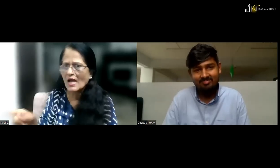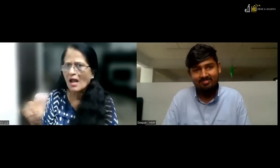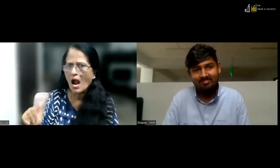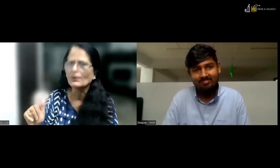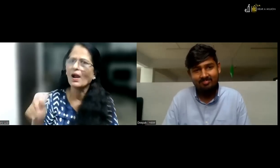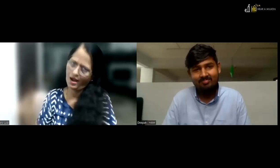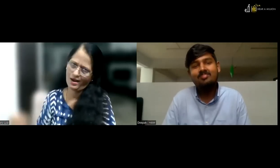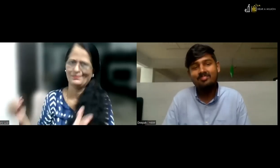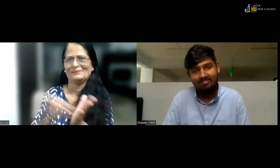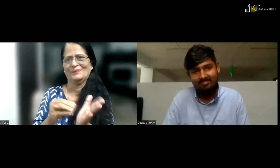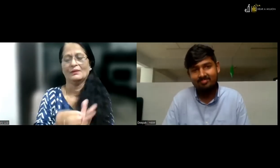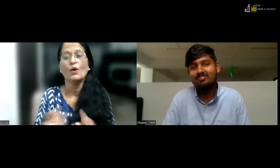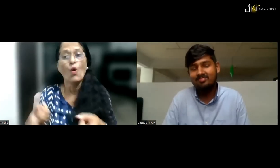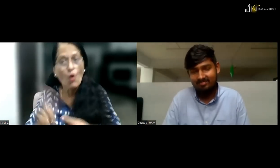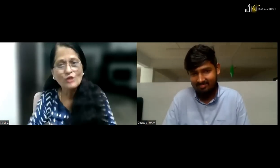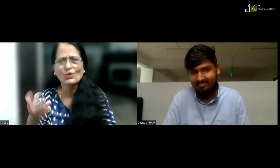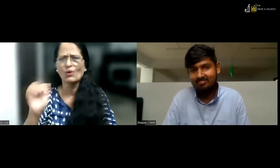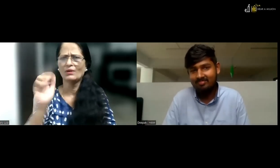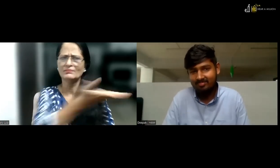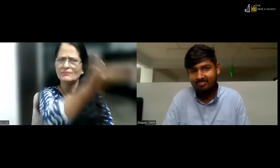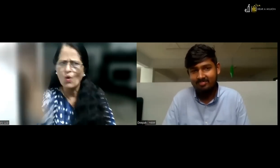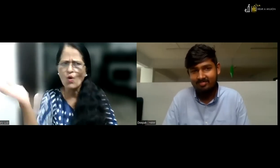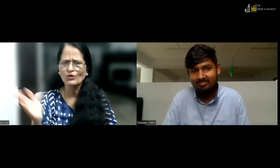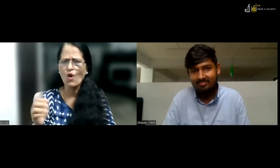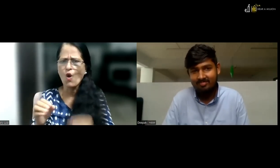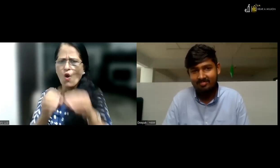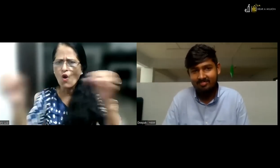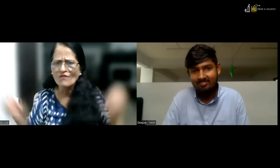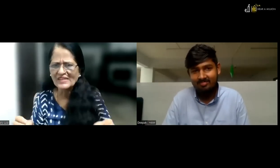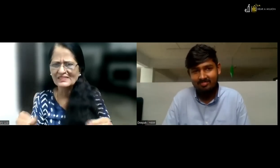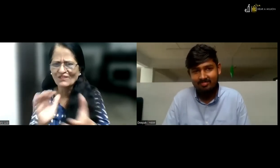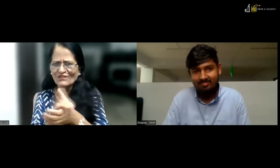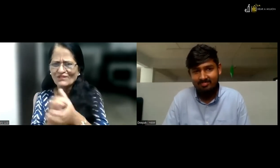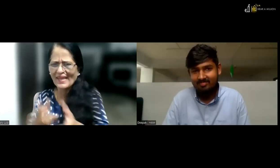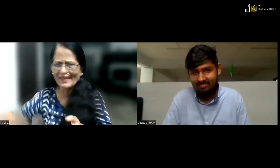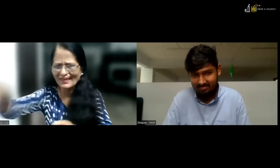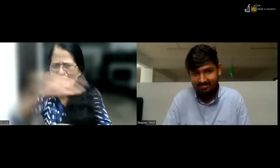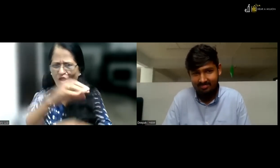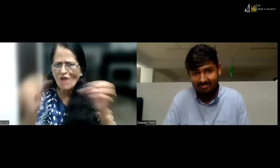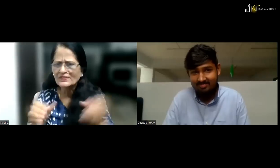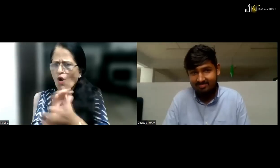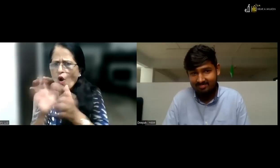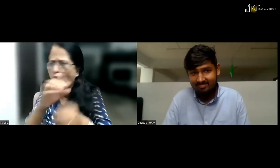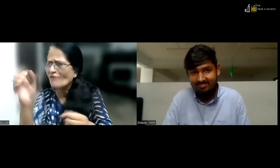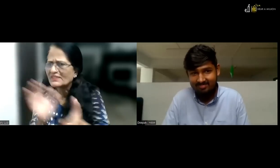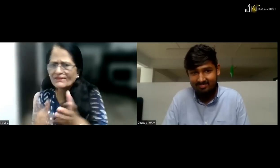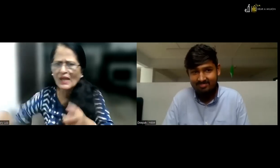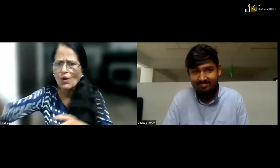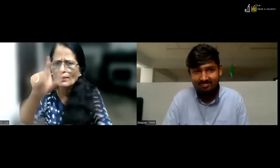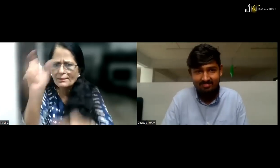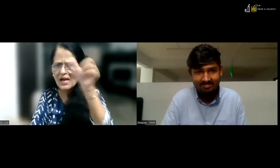they are sodas, so how they came to know about the sign language? They knows na. So anyone who knows the sign language can fill up the